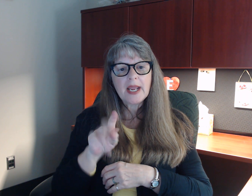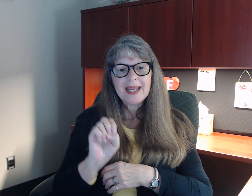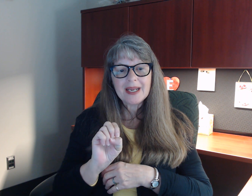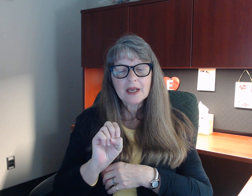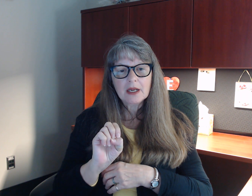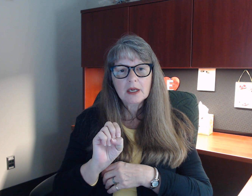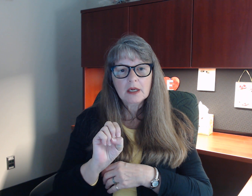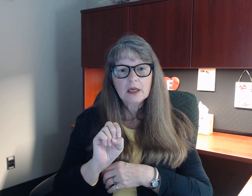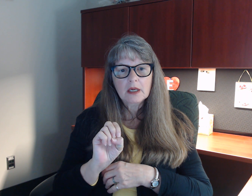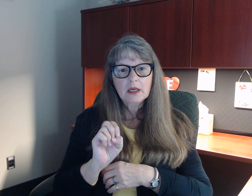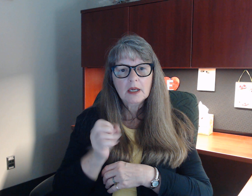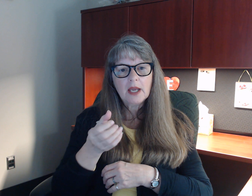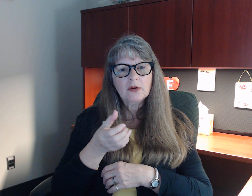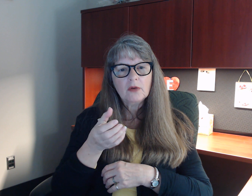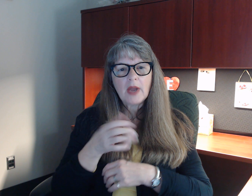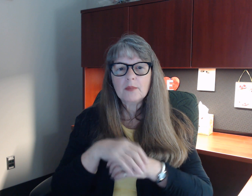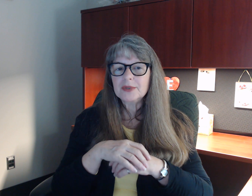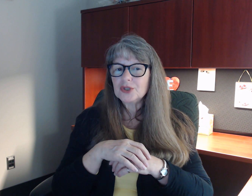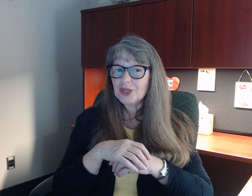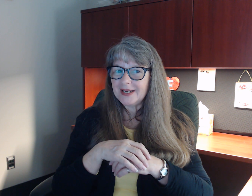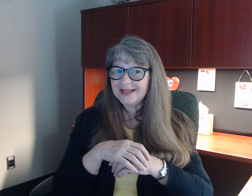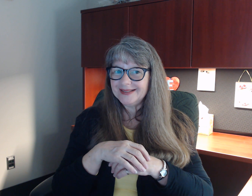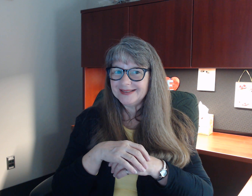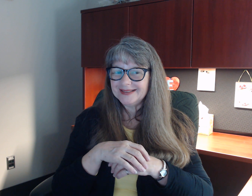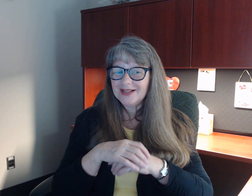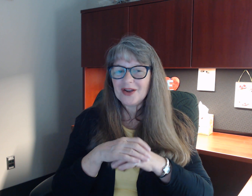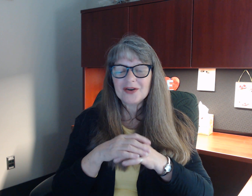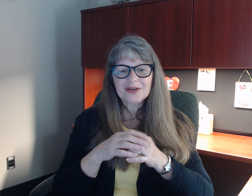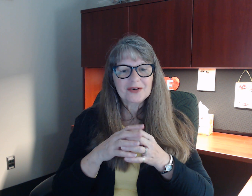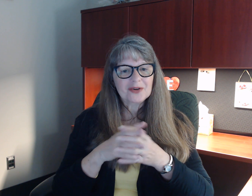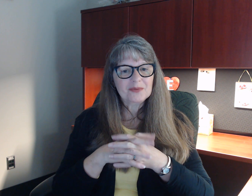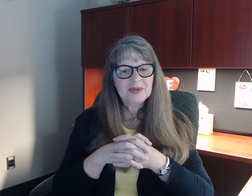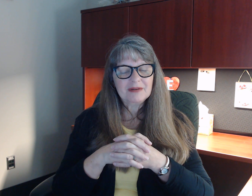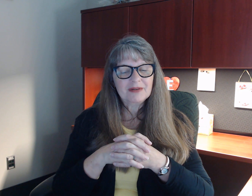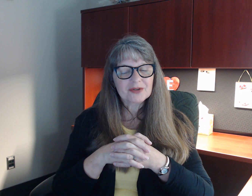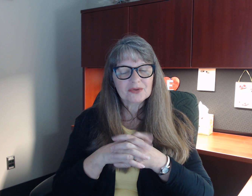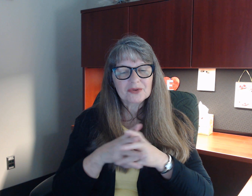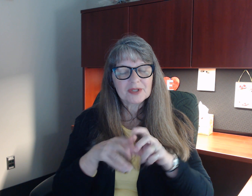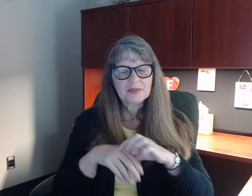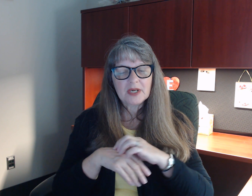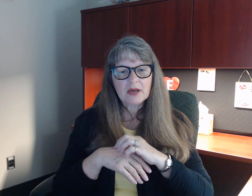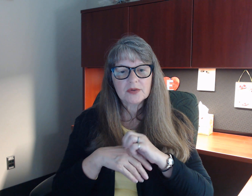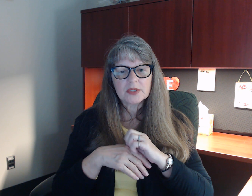shake? I don't know, I wouldn't shake it. Could be construed as something else.